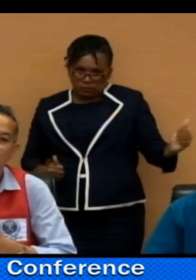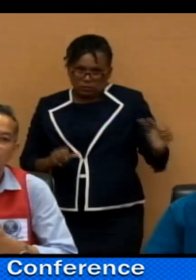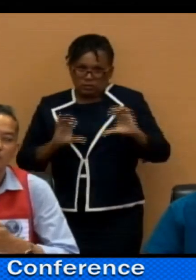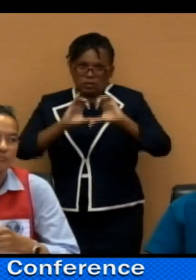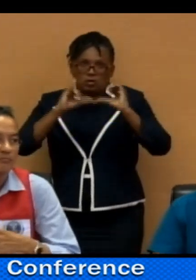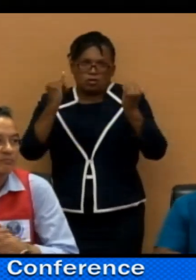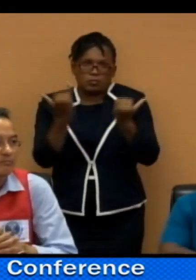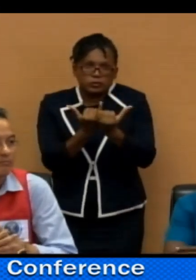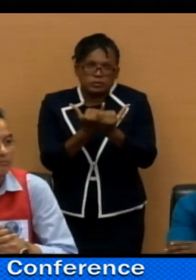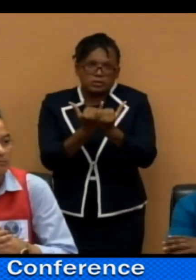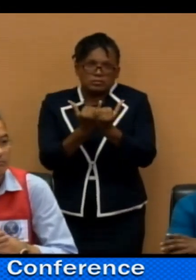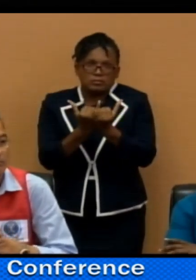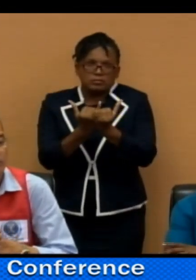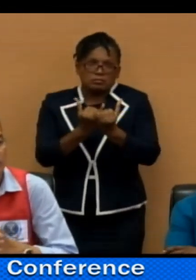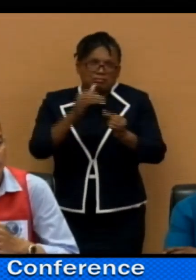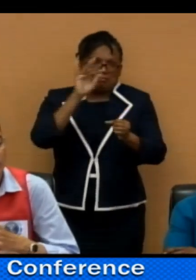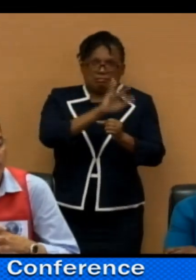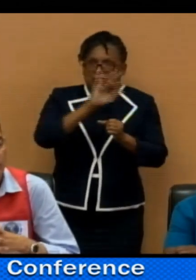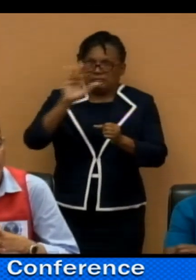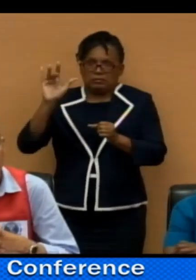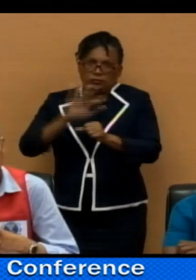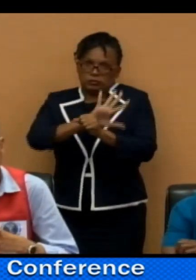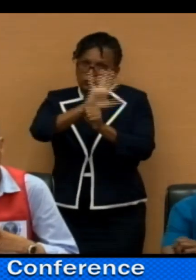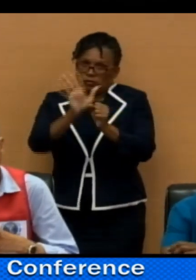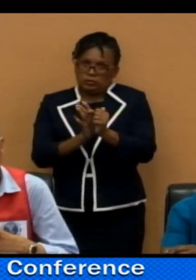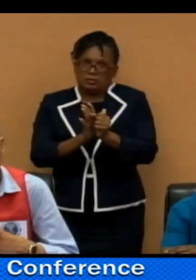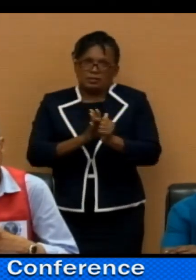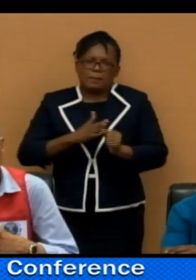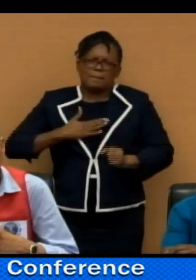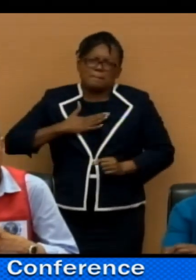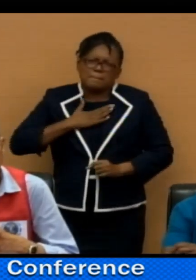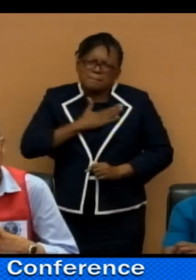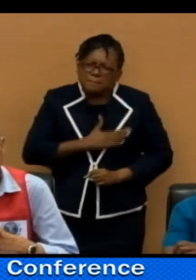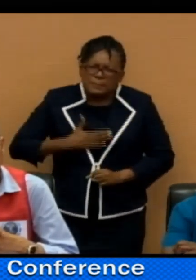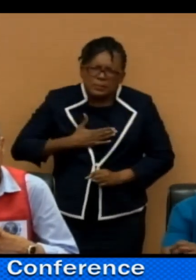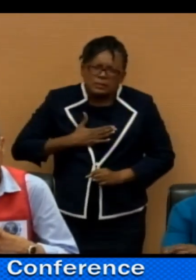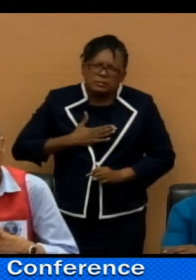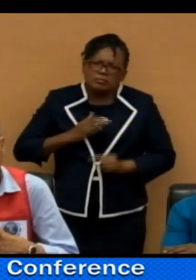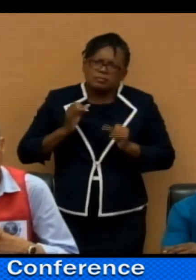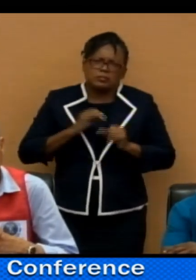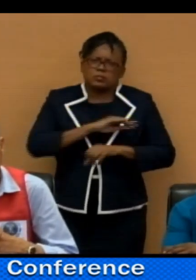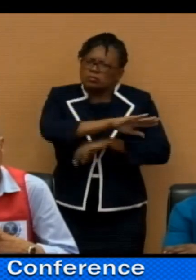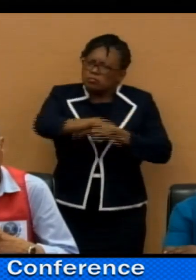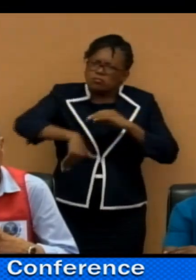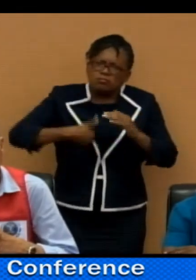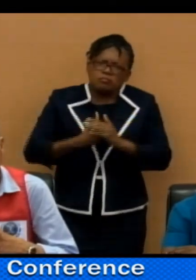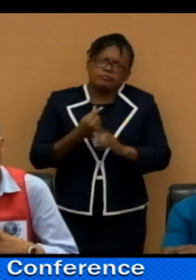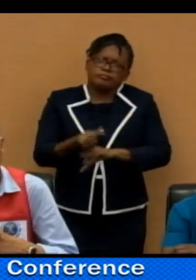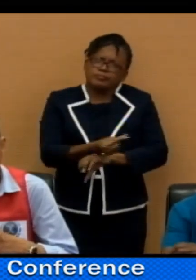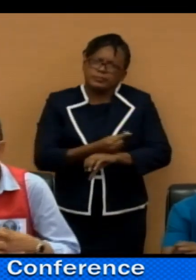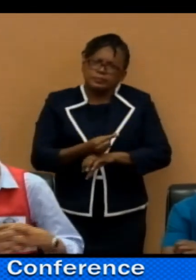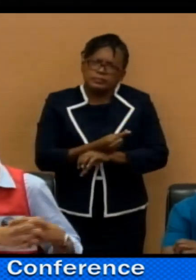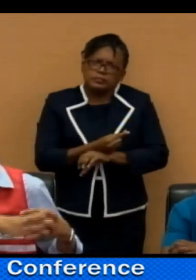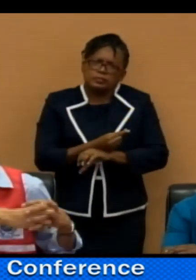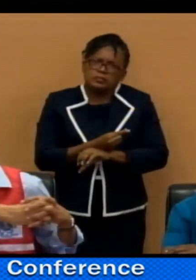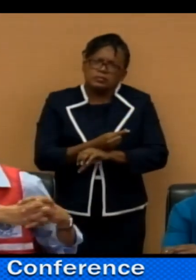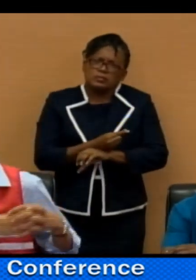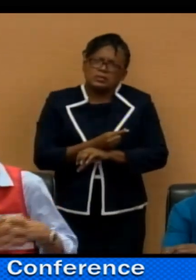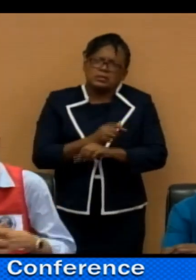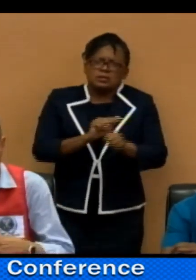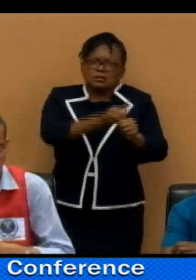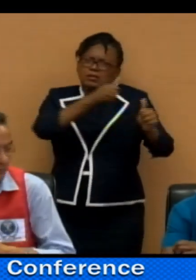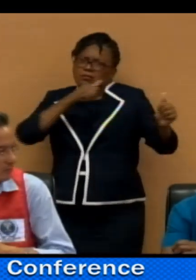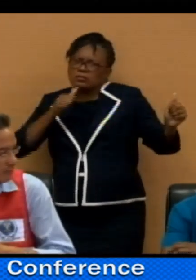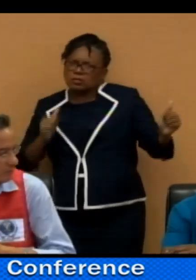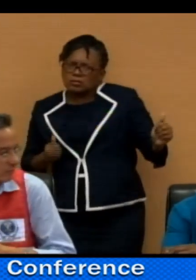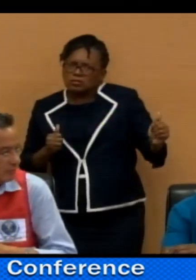transmission. It is in this regard I make a plea to our citizens that to avoid community transmission is very